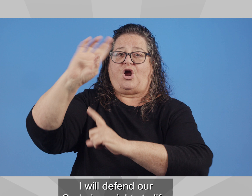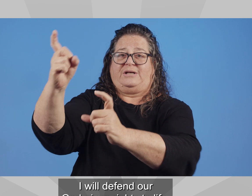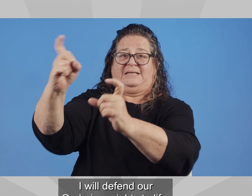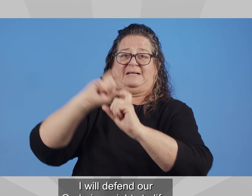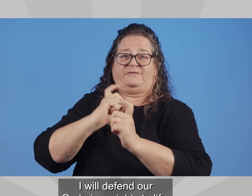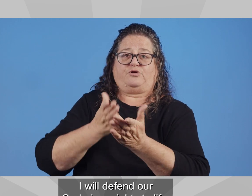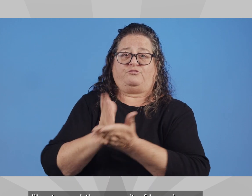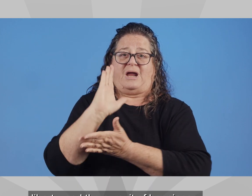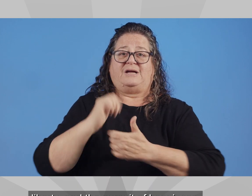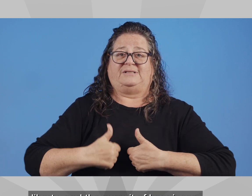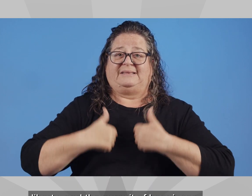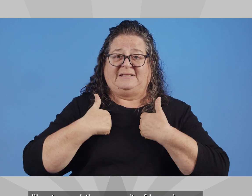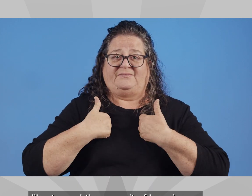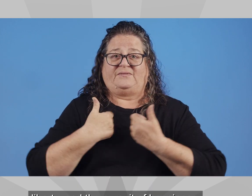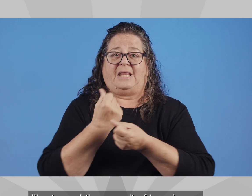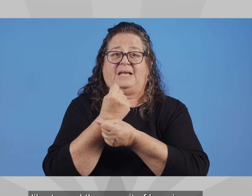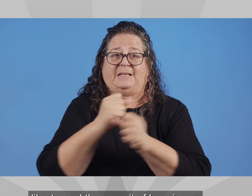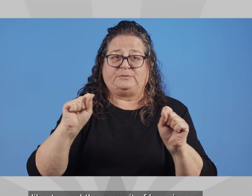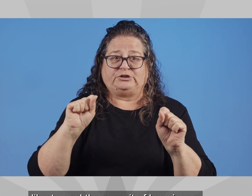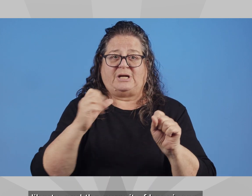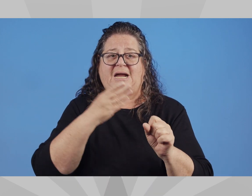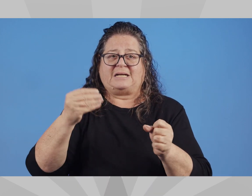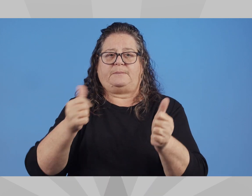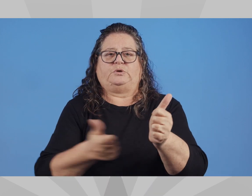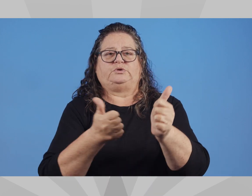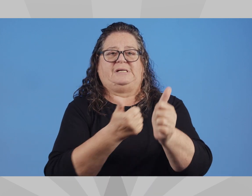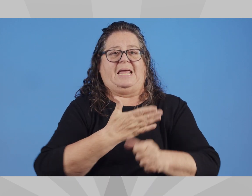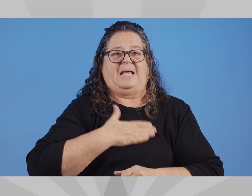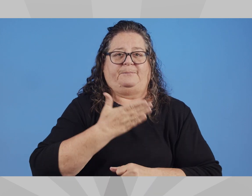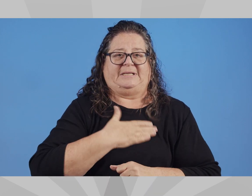rights to life, liberty, and the pursuit of happiness.